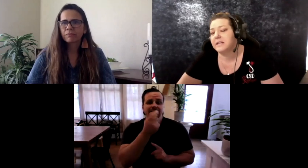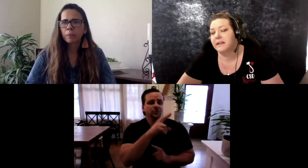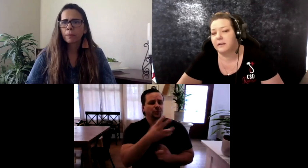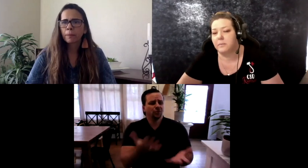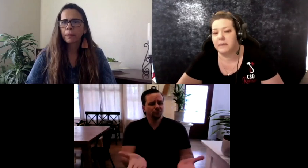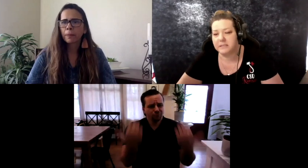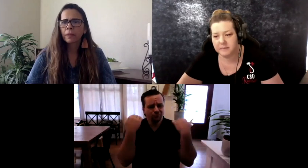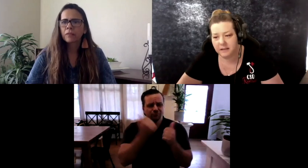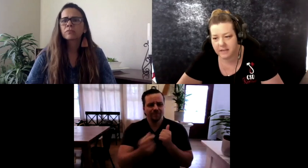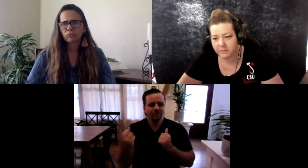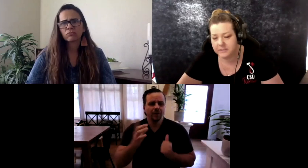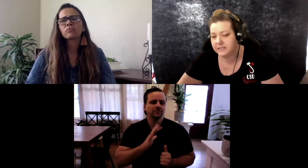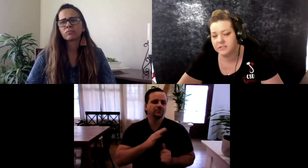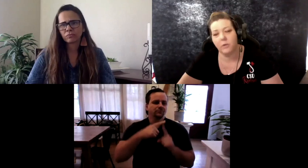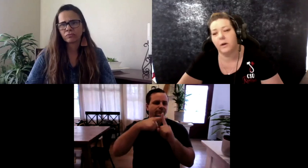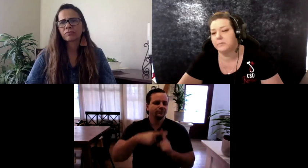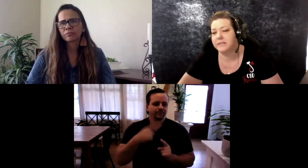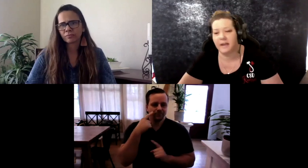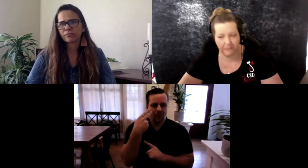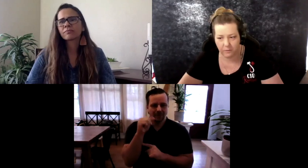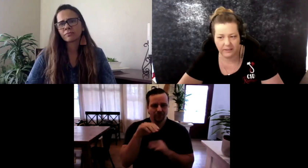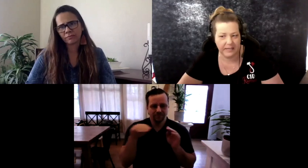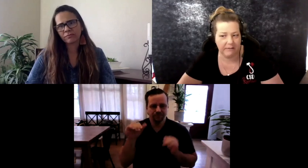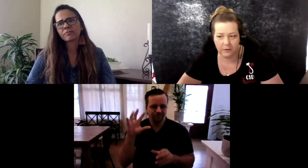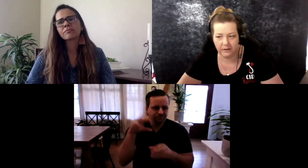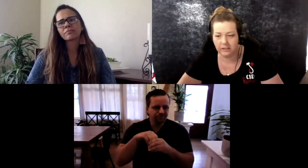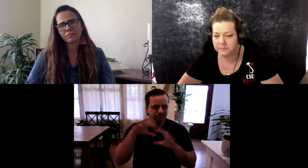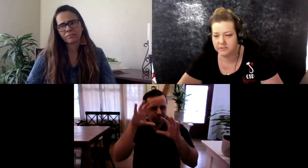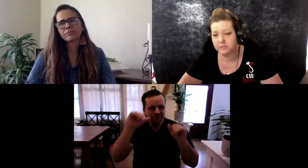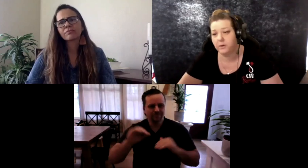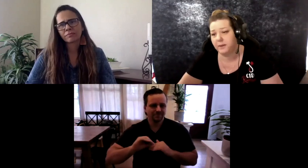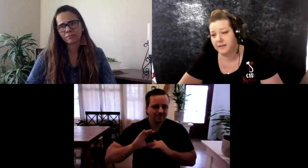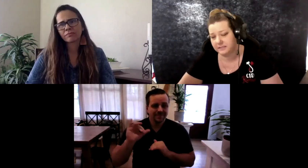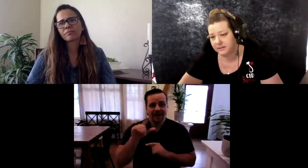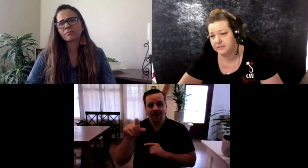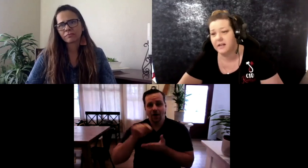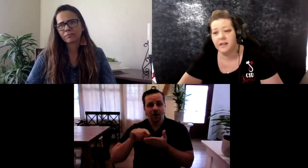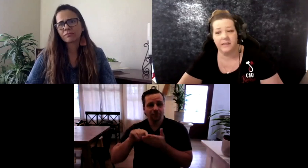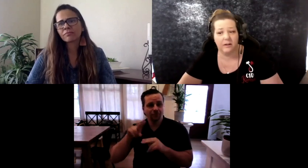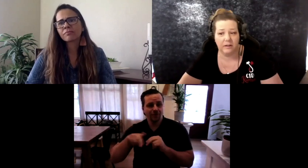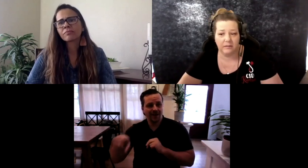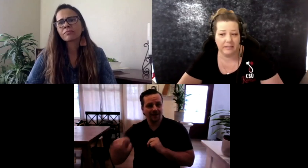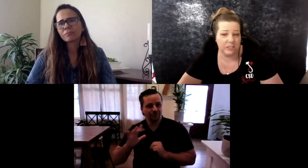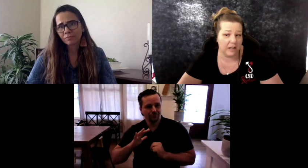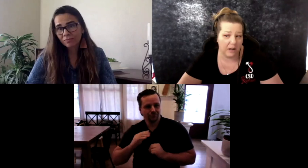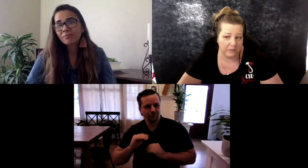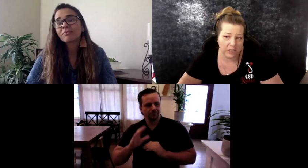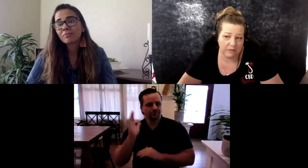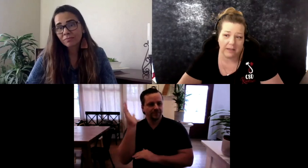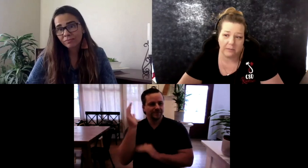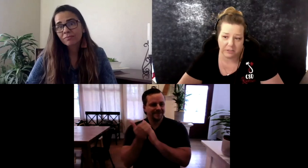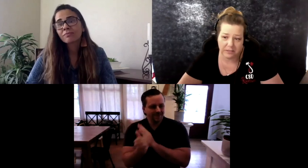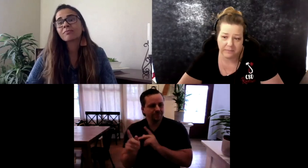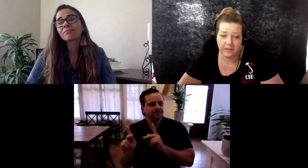It's not like they are meant to be left out, but CSDR welcomes everyone in every one of their clubs. So that's one of the positivities. They're just like author's chair